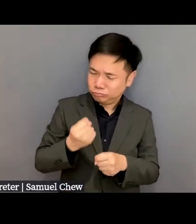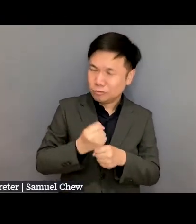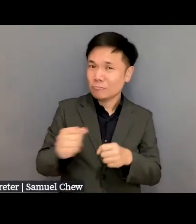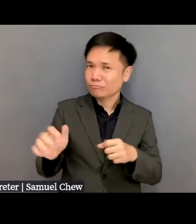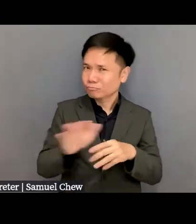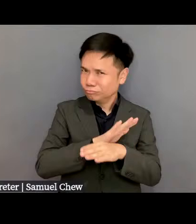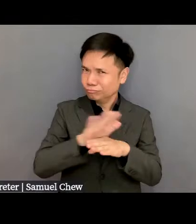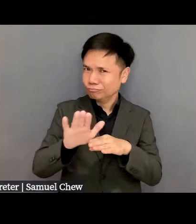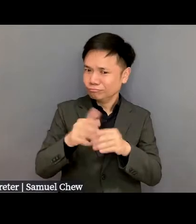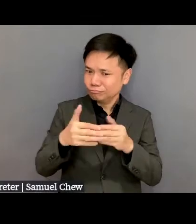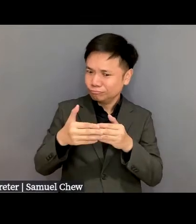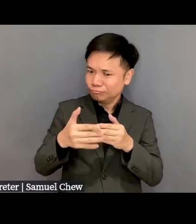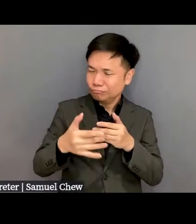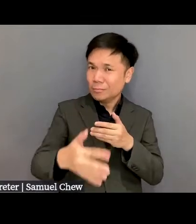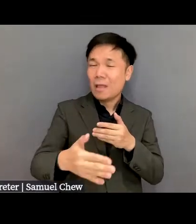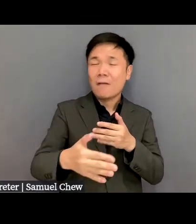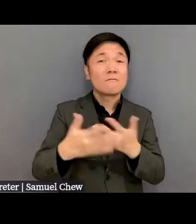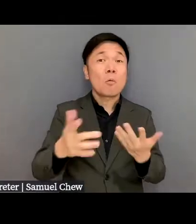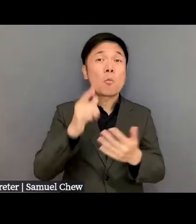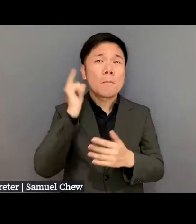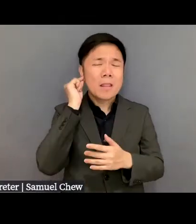of culture.